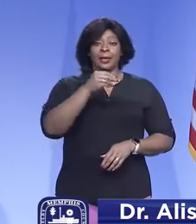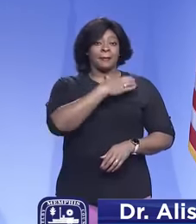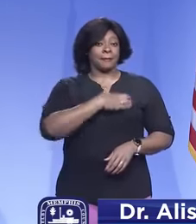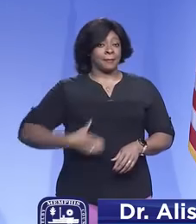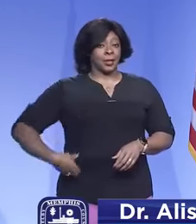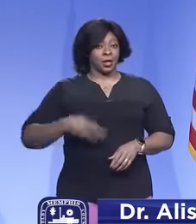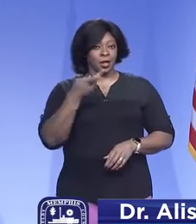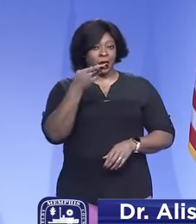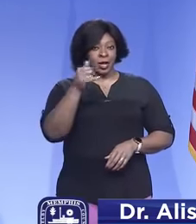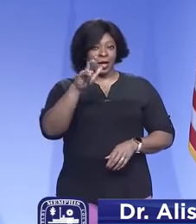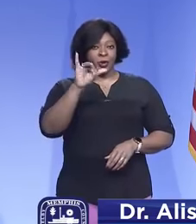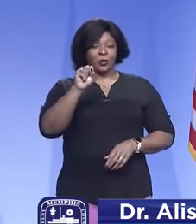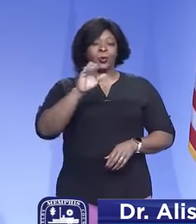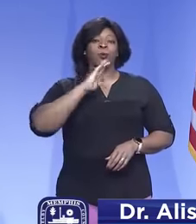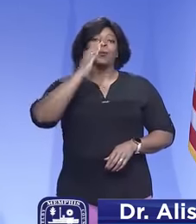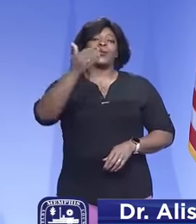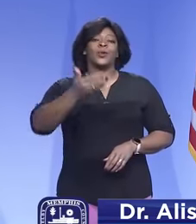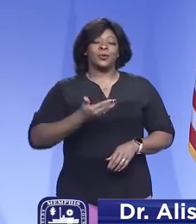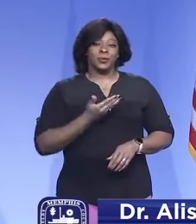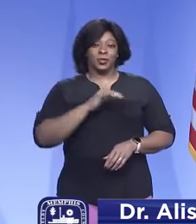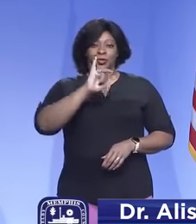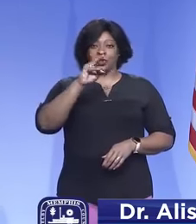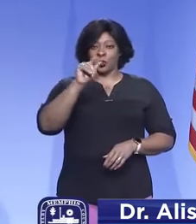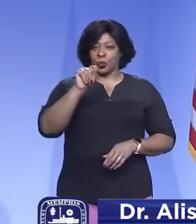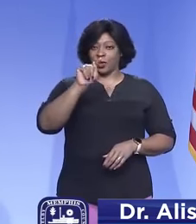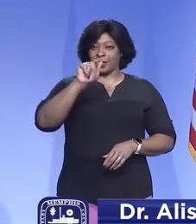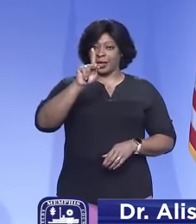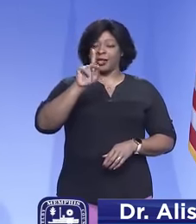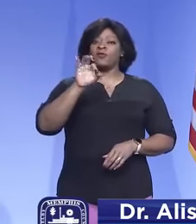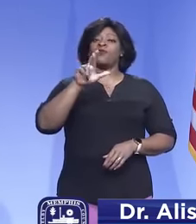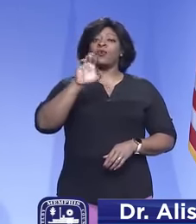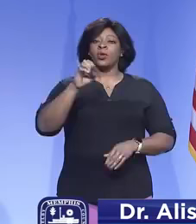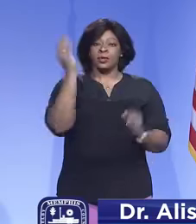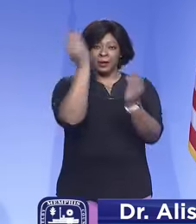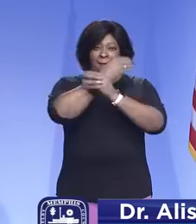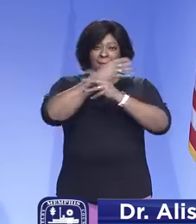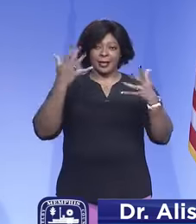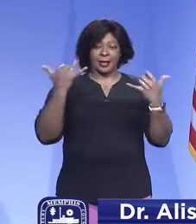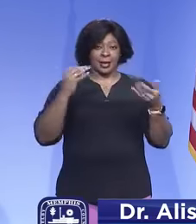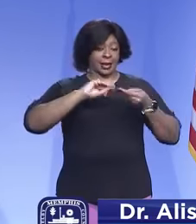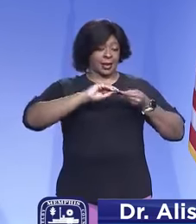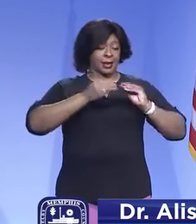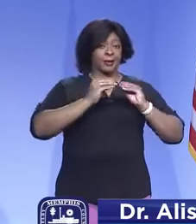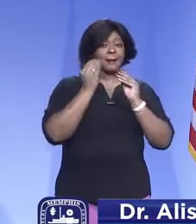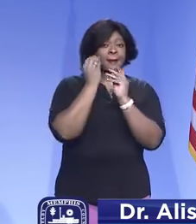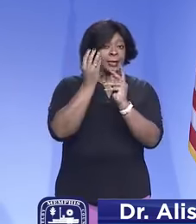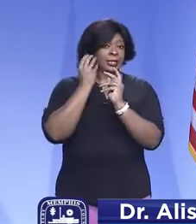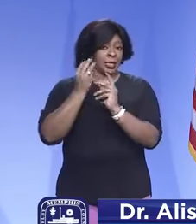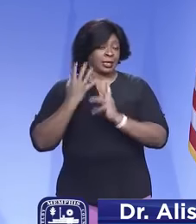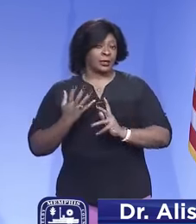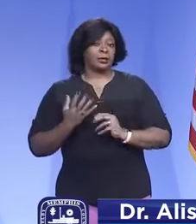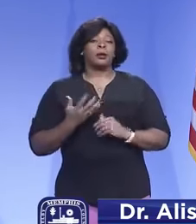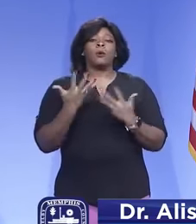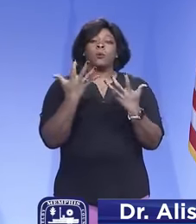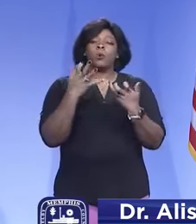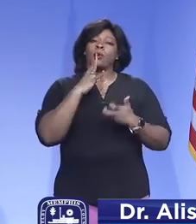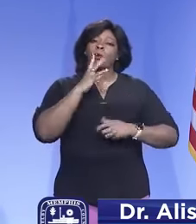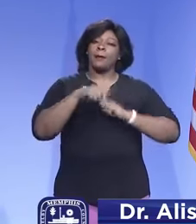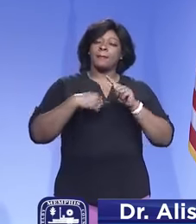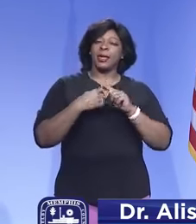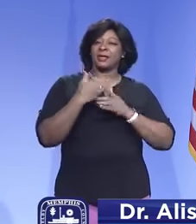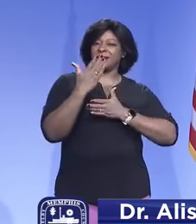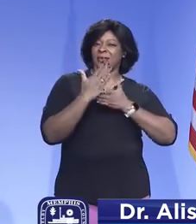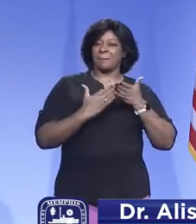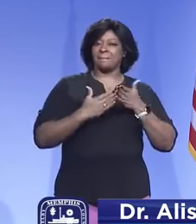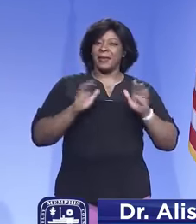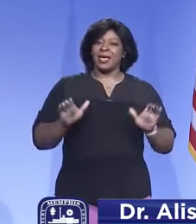welcome you to the Joint Task Force update. Today I'm going to give some data updates, but I also want to talk about some of